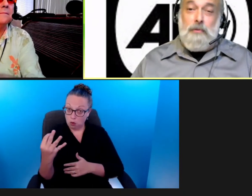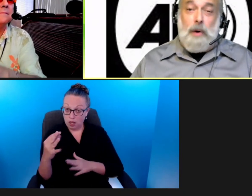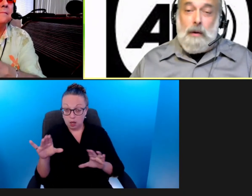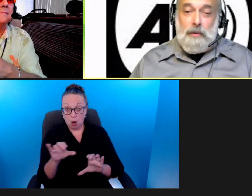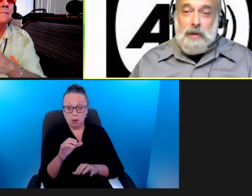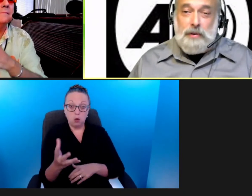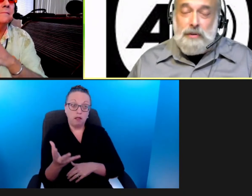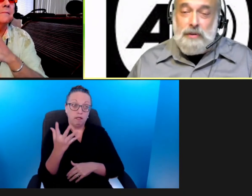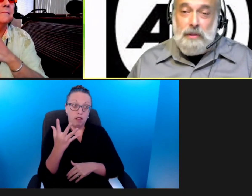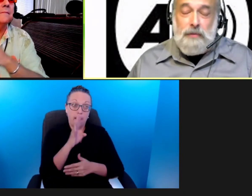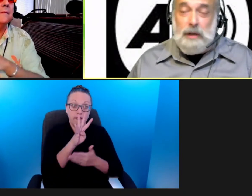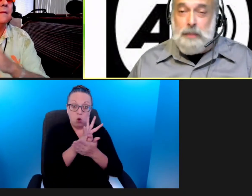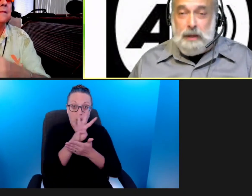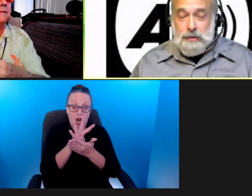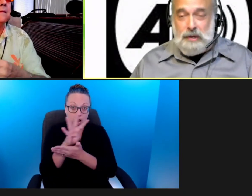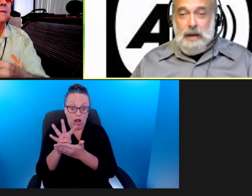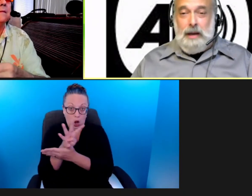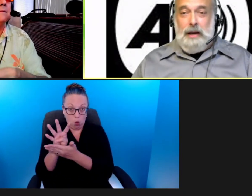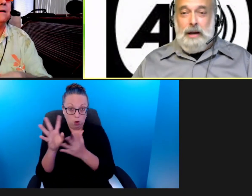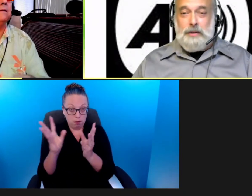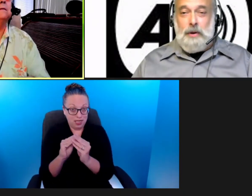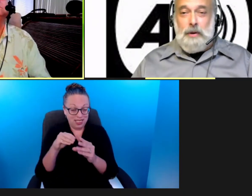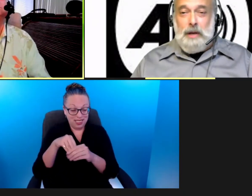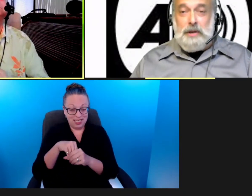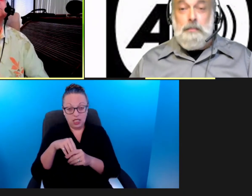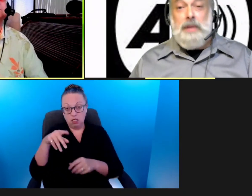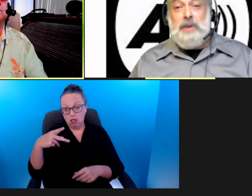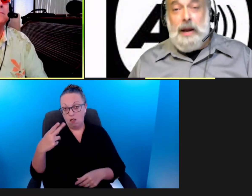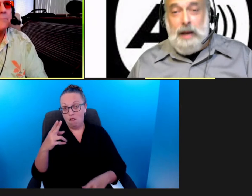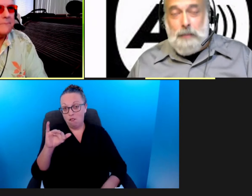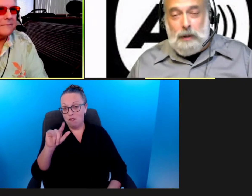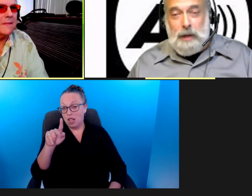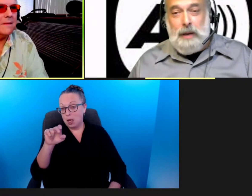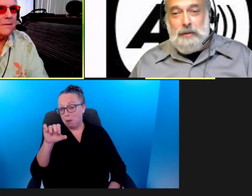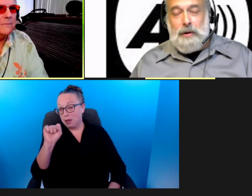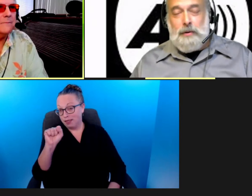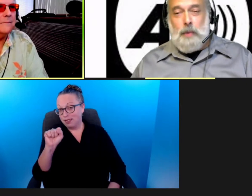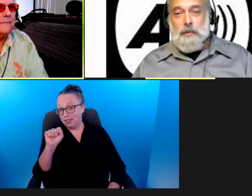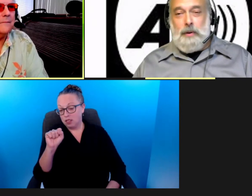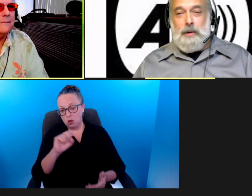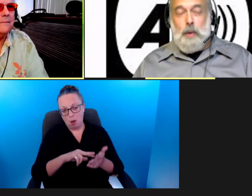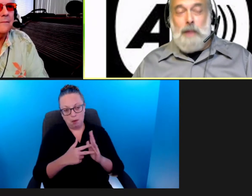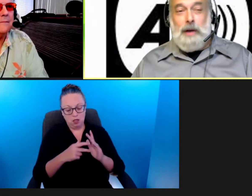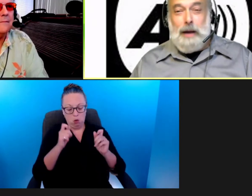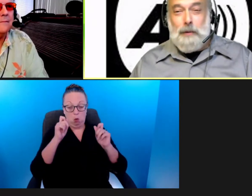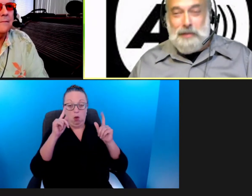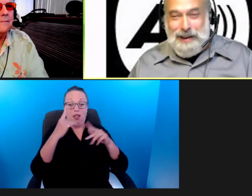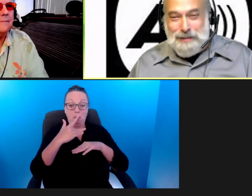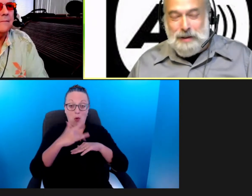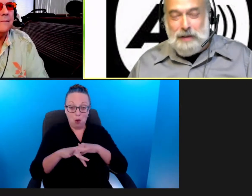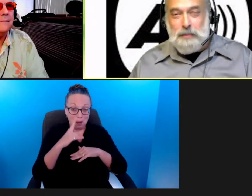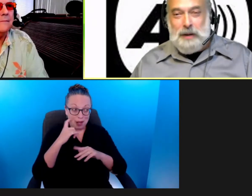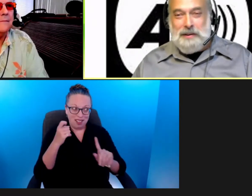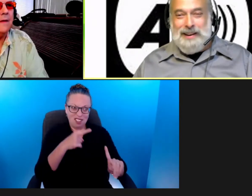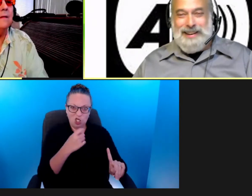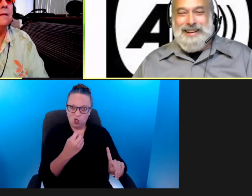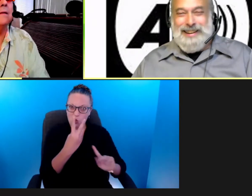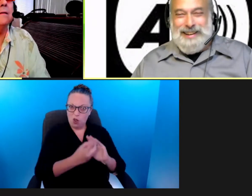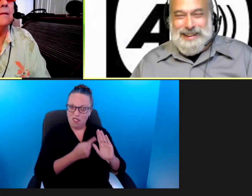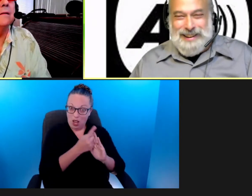5 4-hour sessions in the Philippines. So that means getting up early because they're 12 hours ahead of us.